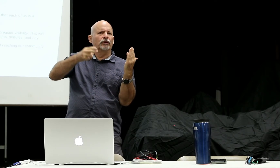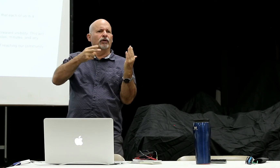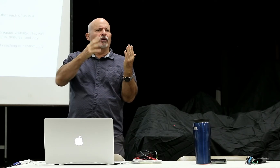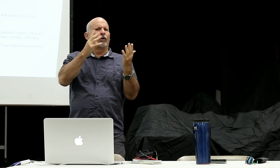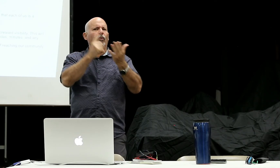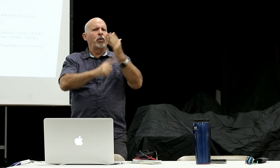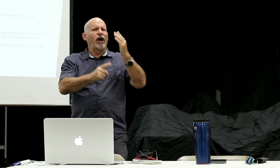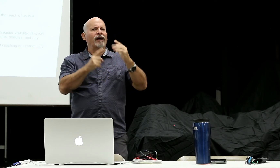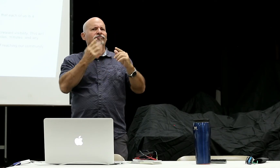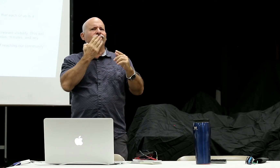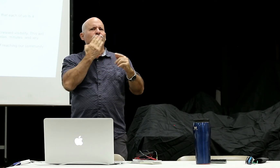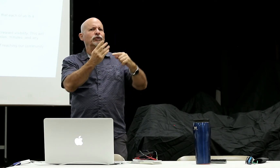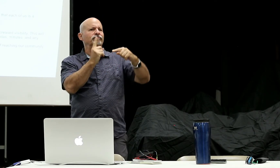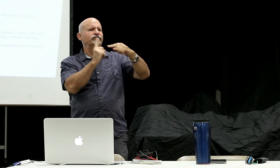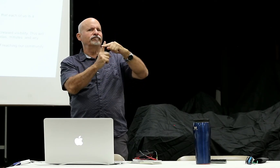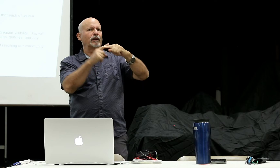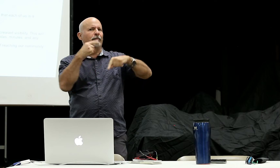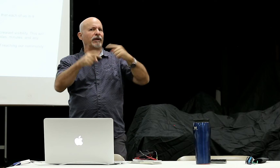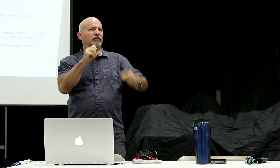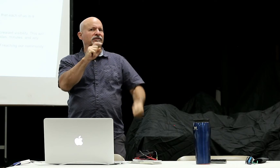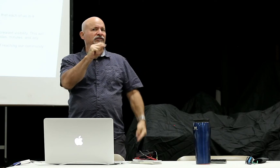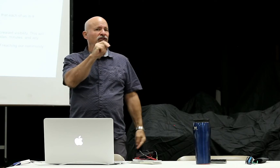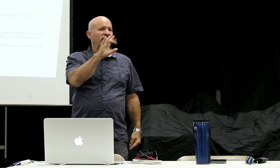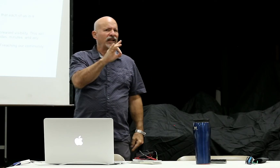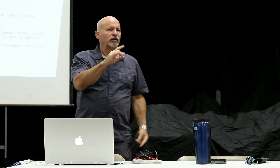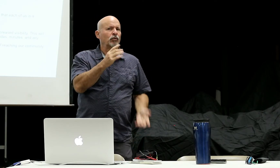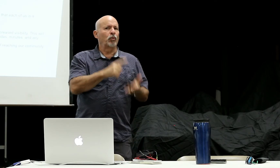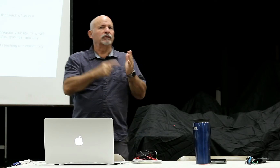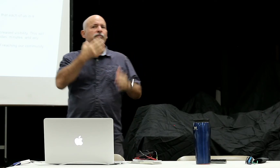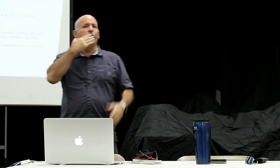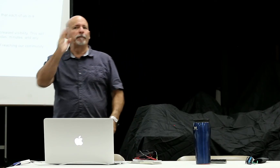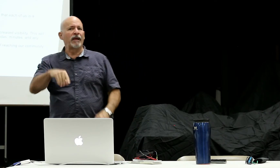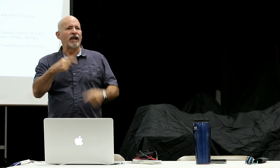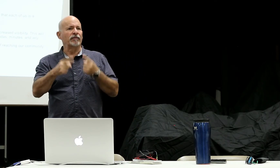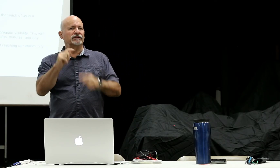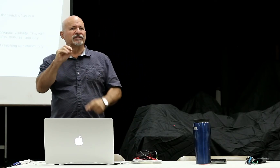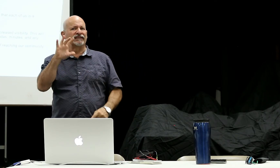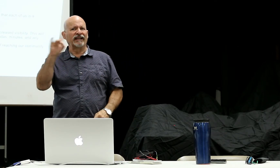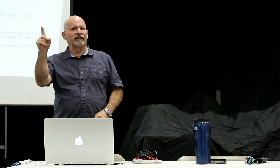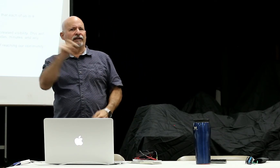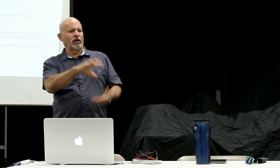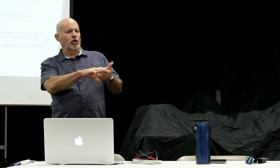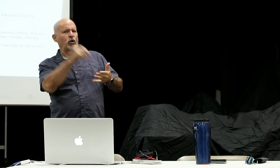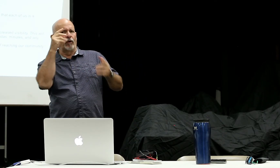to start and keep taking care of yourselves. Find a way to live.